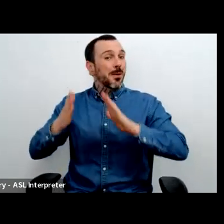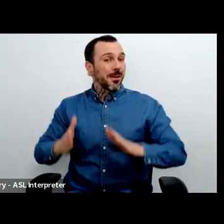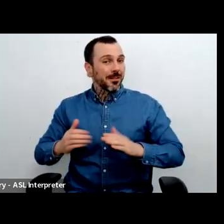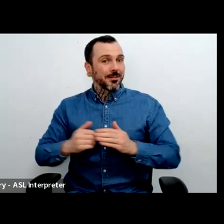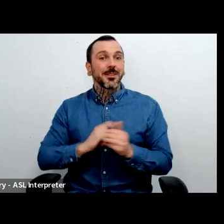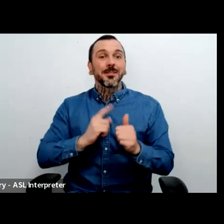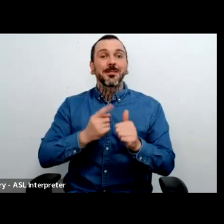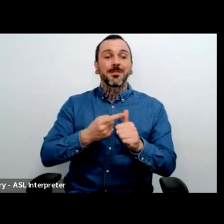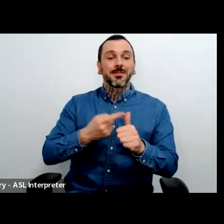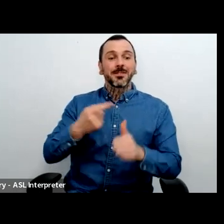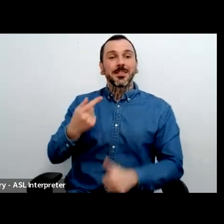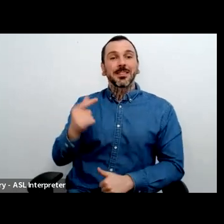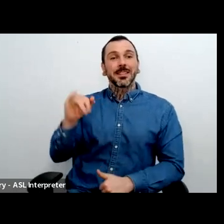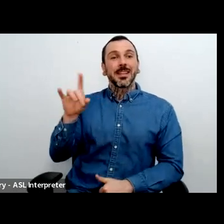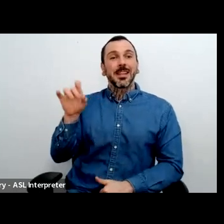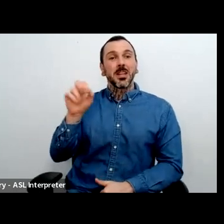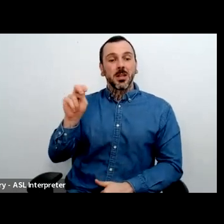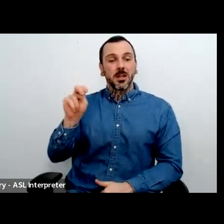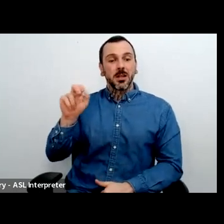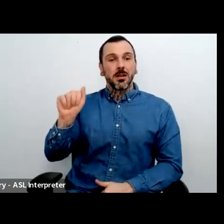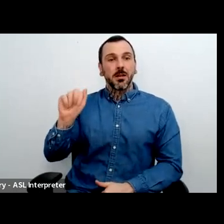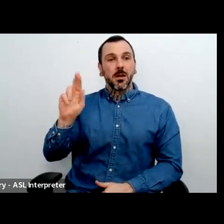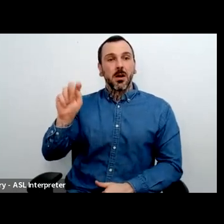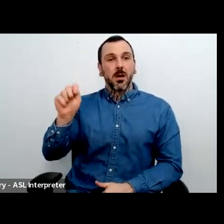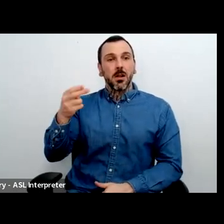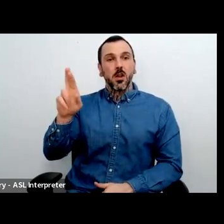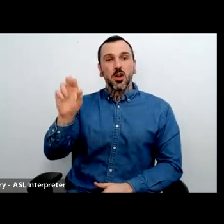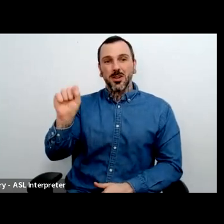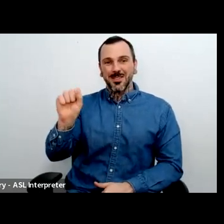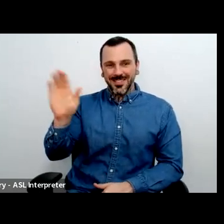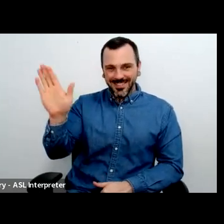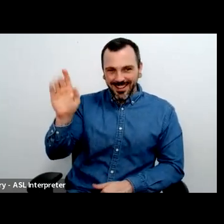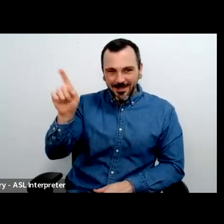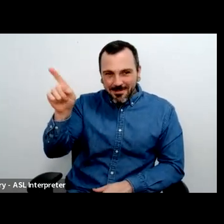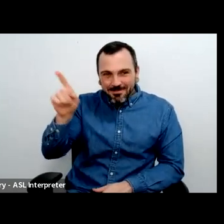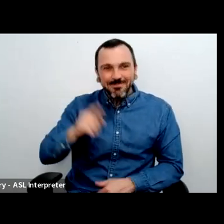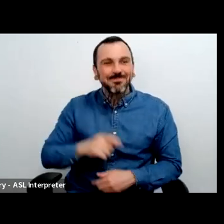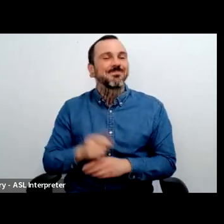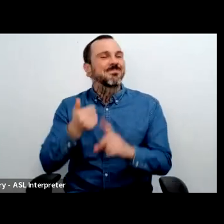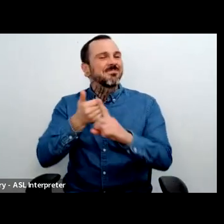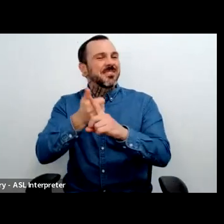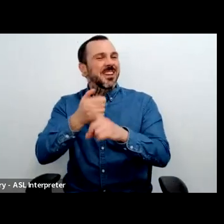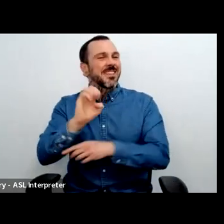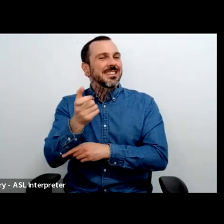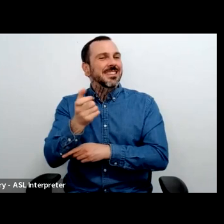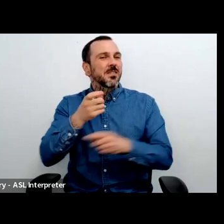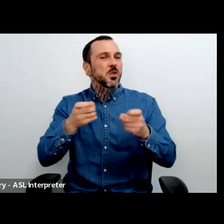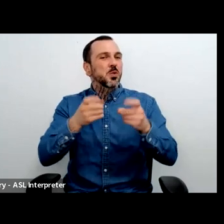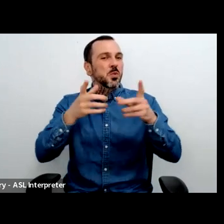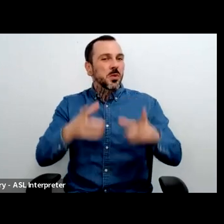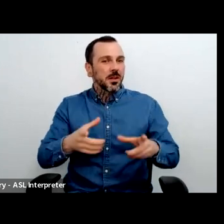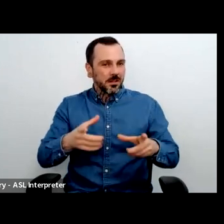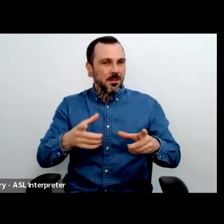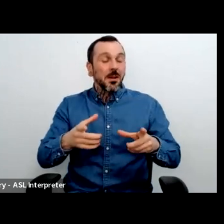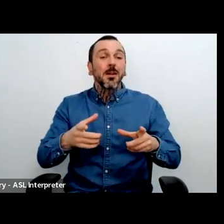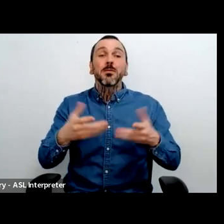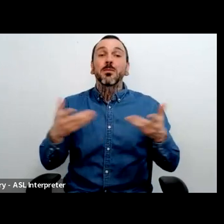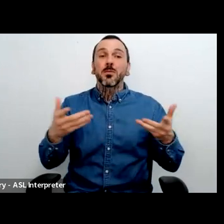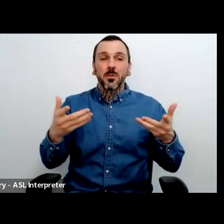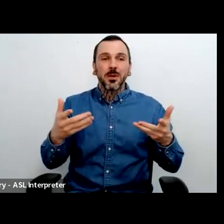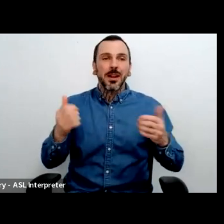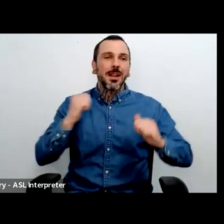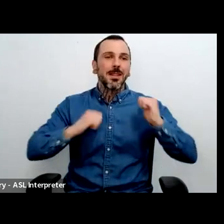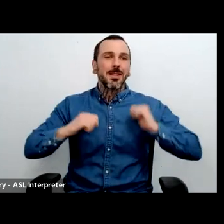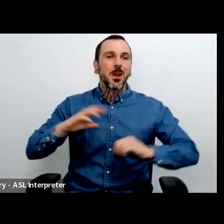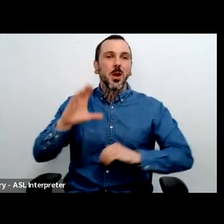Gideon Arthurs. Gideon is the executive director of Soul Pepper Theatre